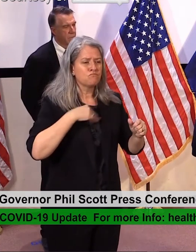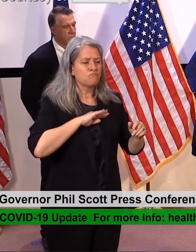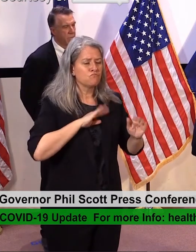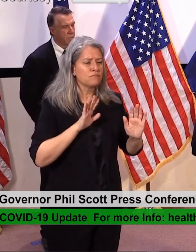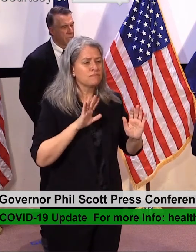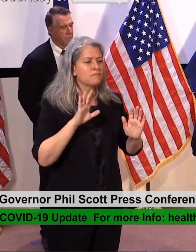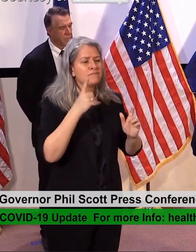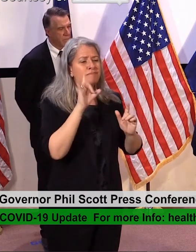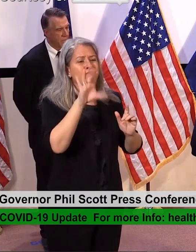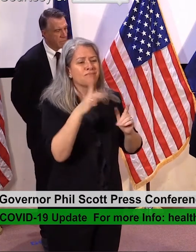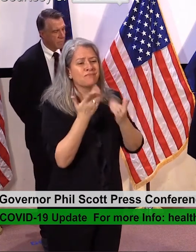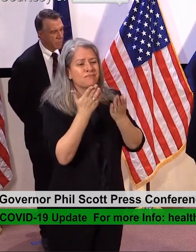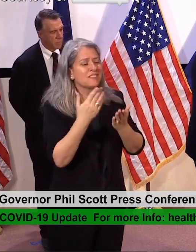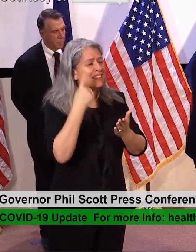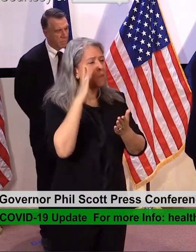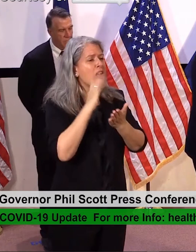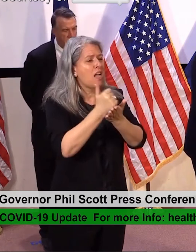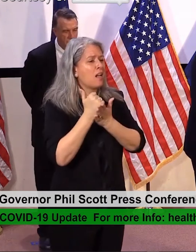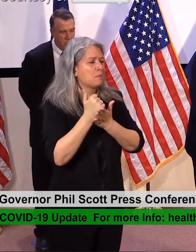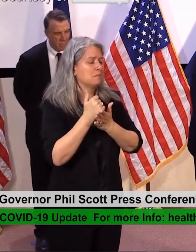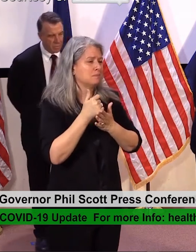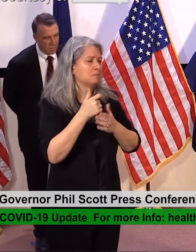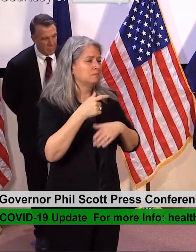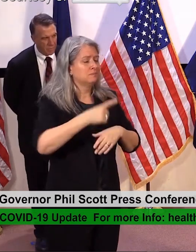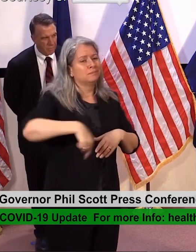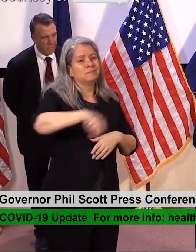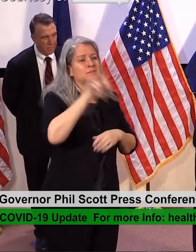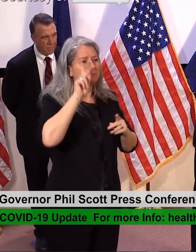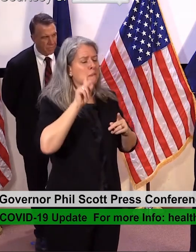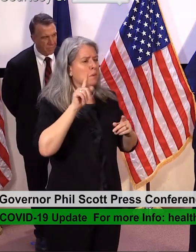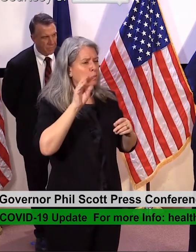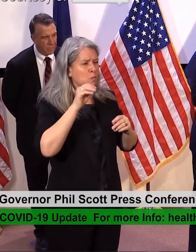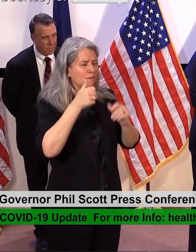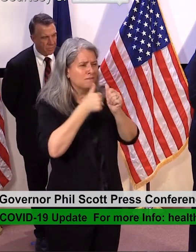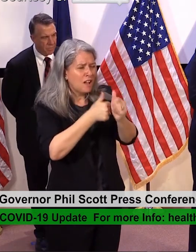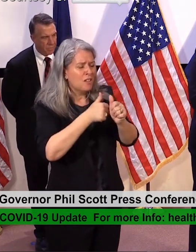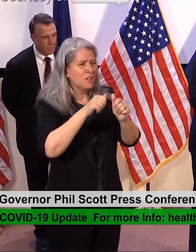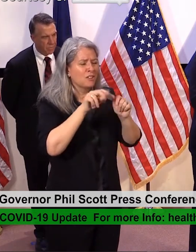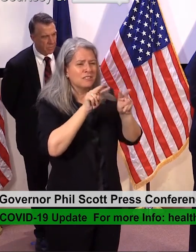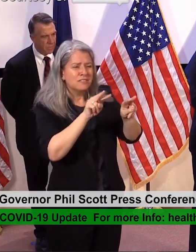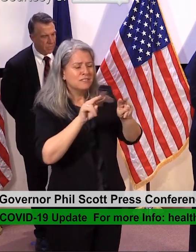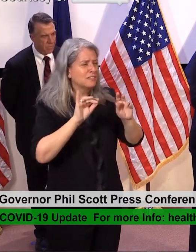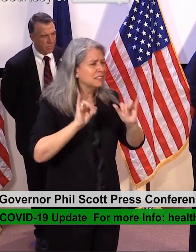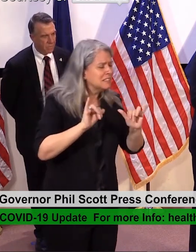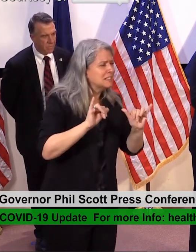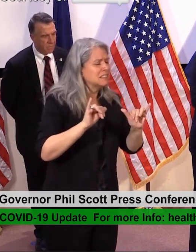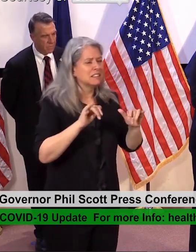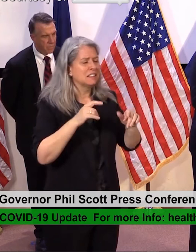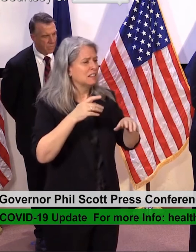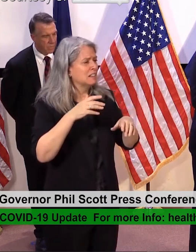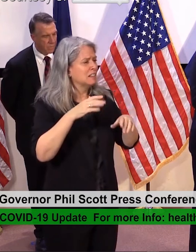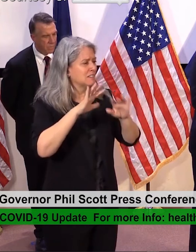This is just a suggestion. One of the things I think that would help the public to be able to follow the track, not just the overall track of